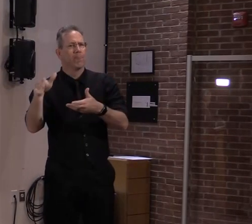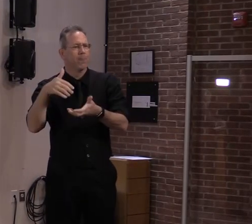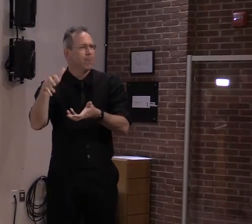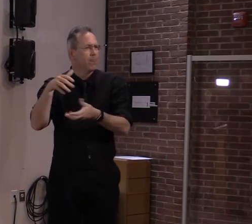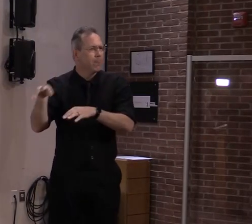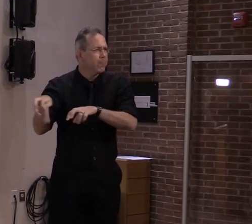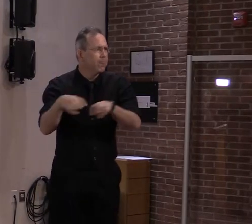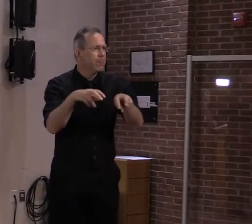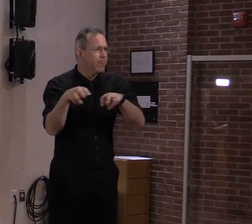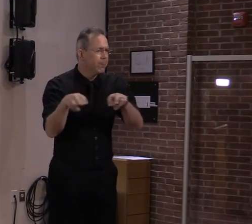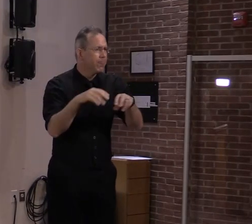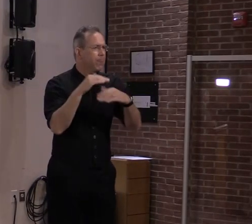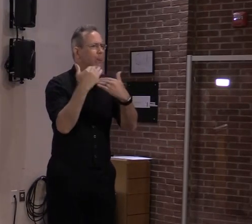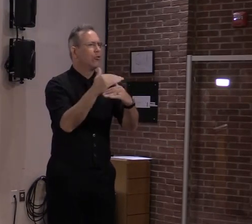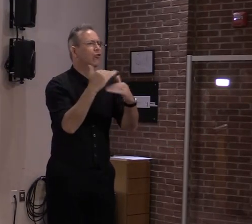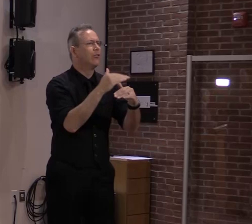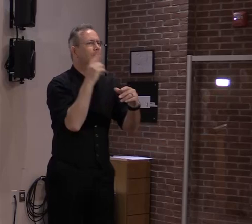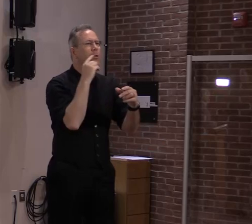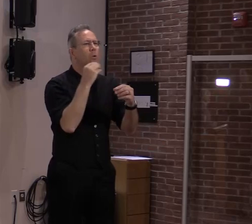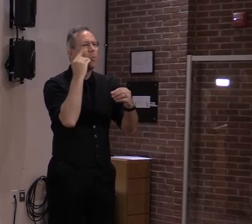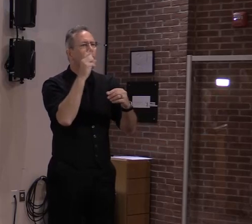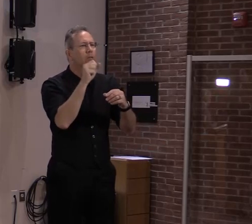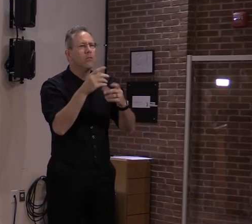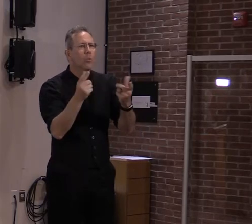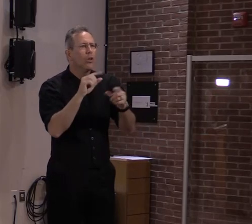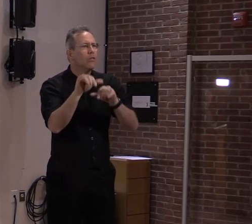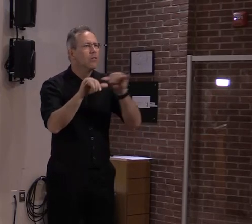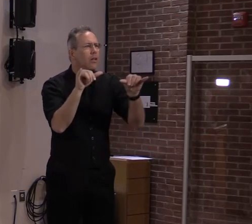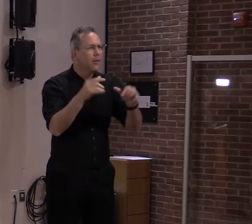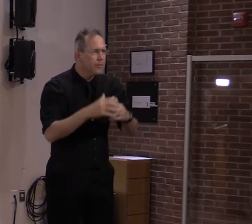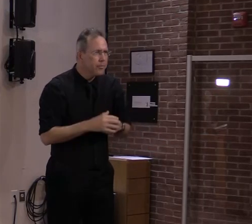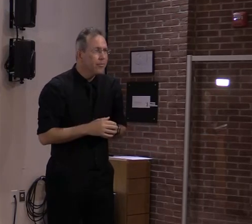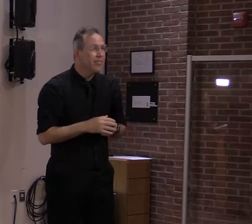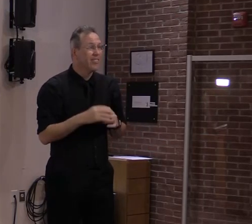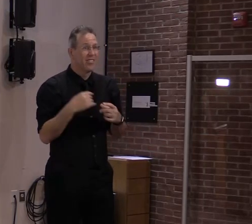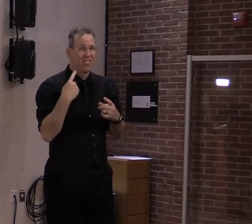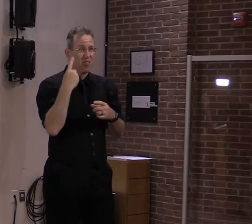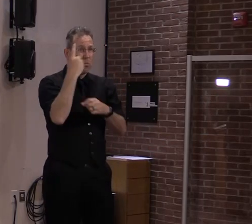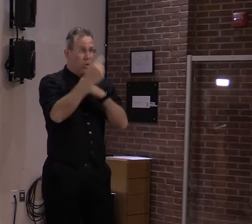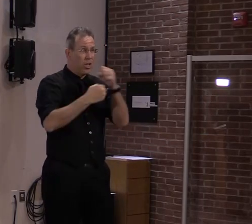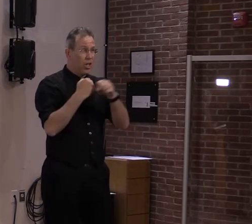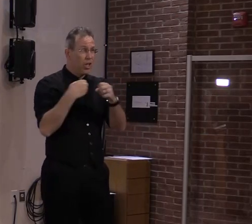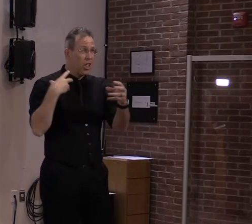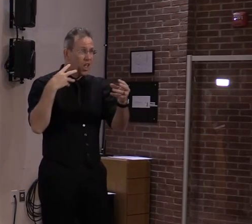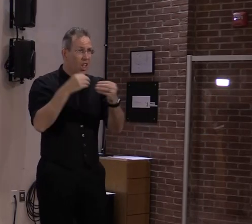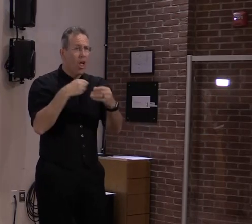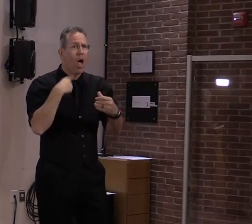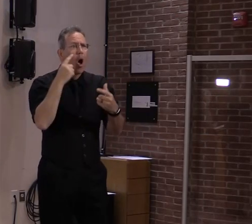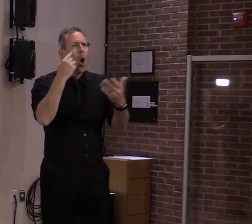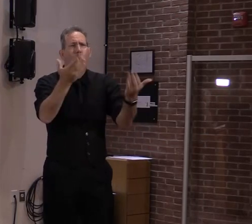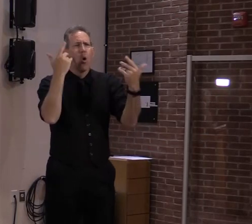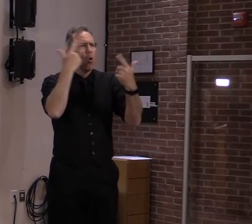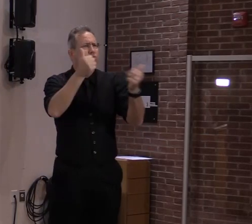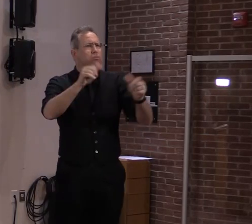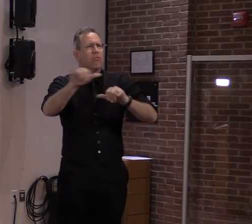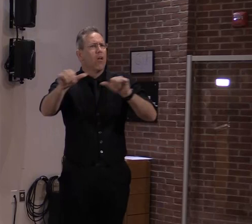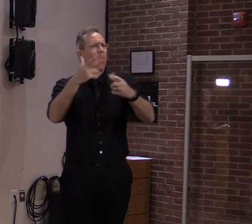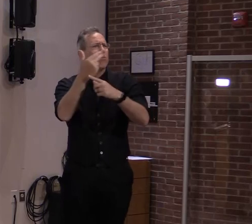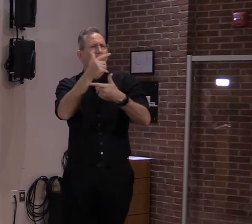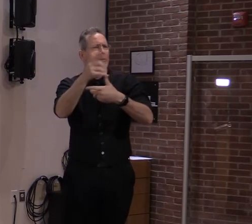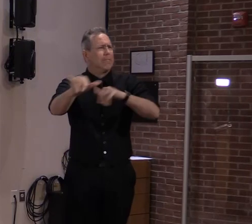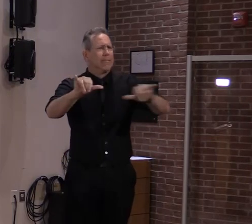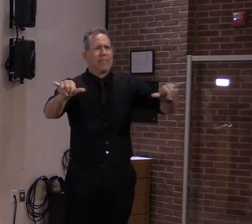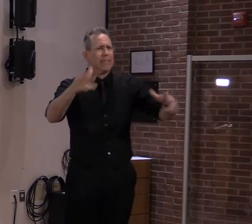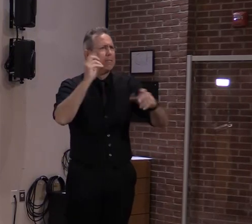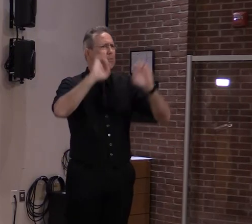height of the pandemic, we didn't have eligibility criteria. We had opened it up to those that were in need or